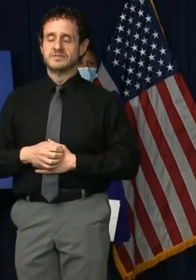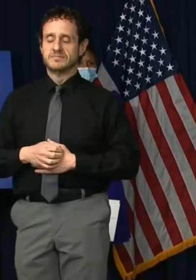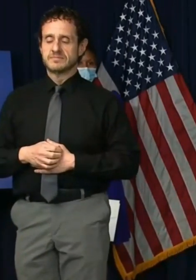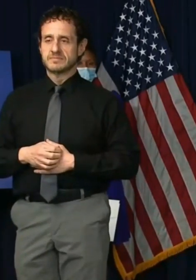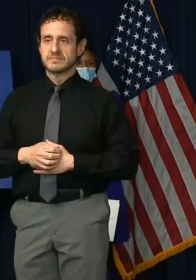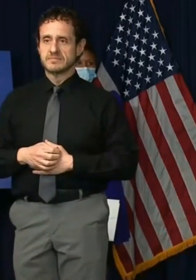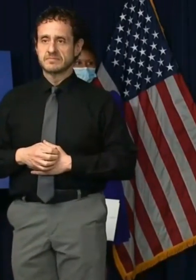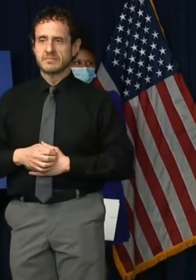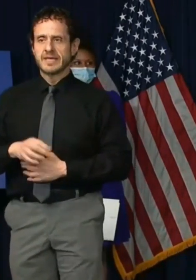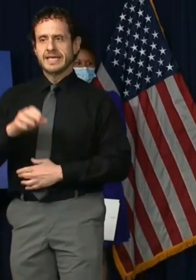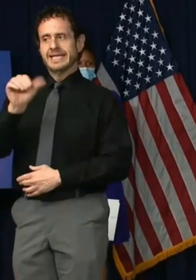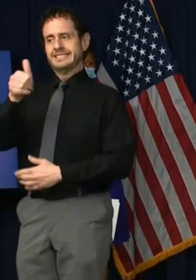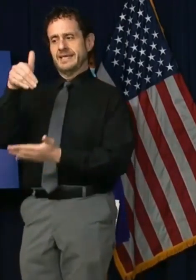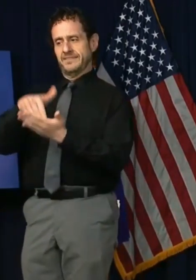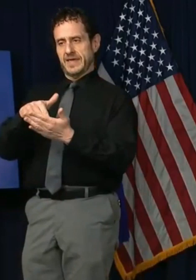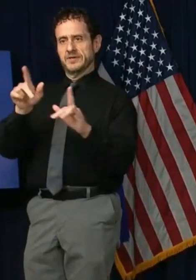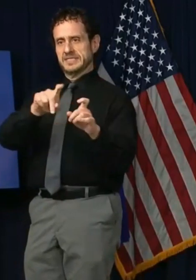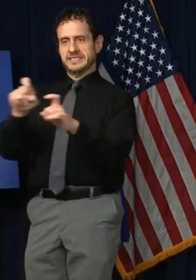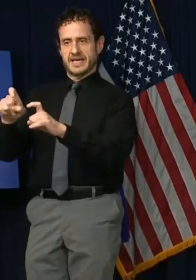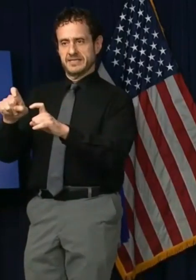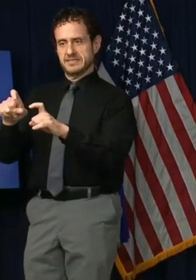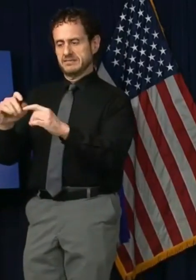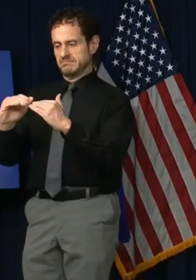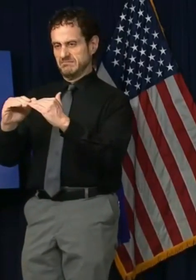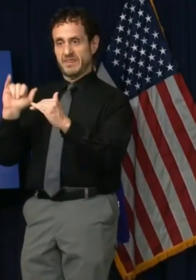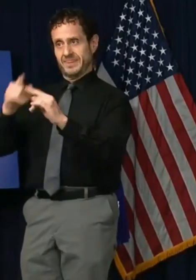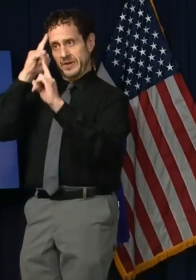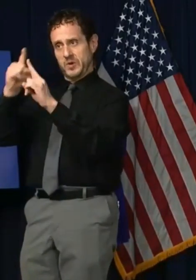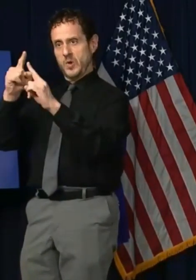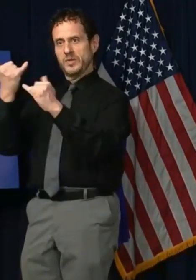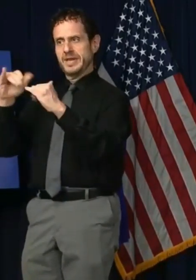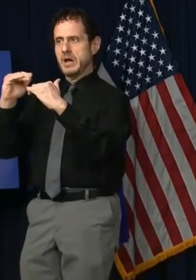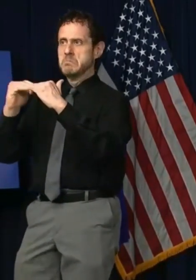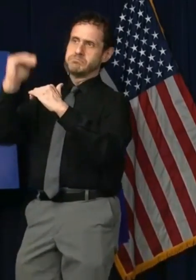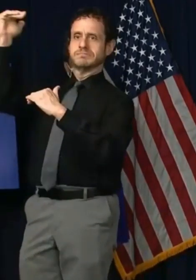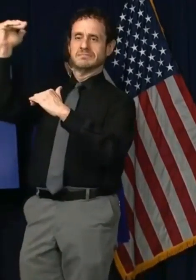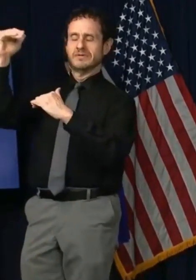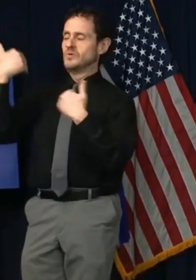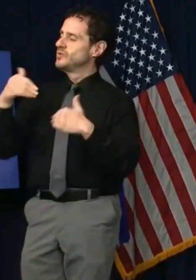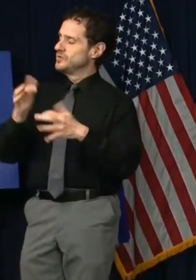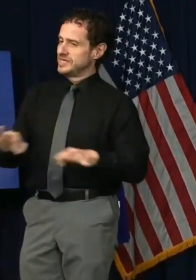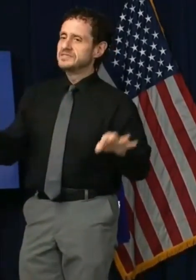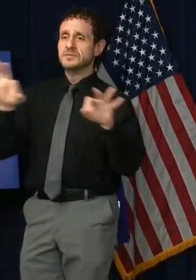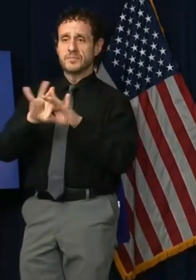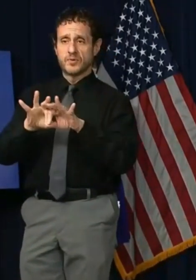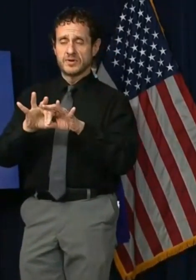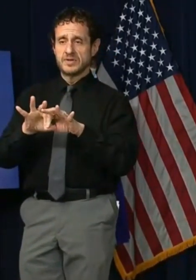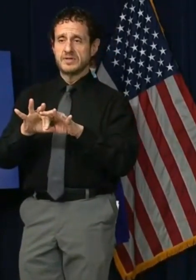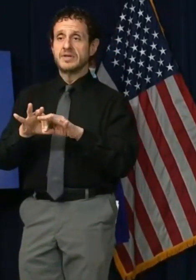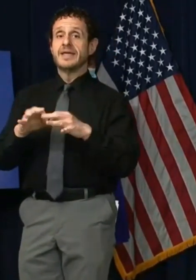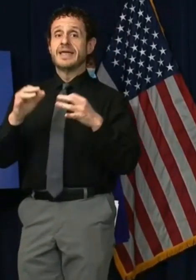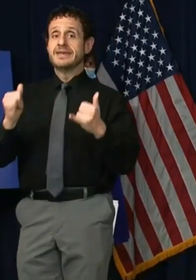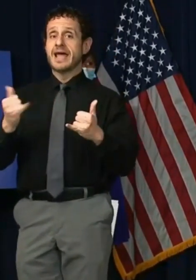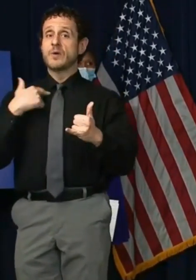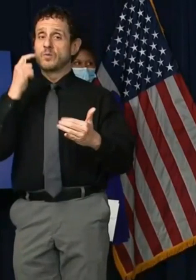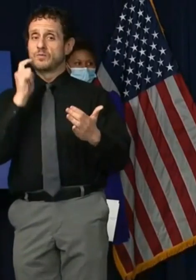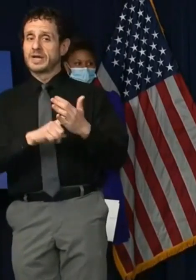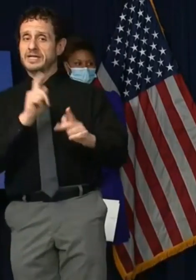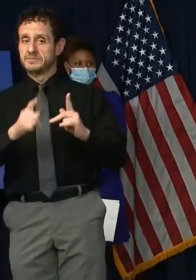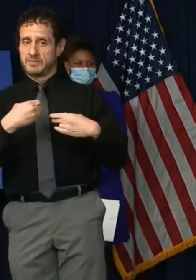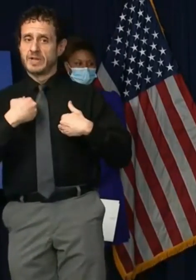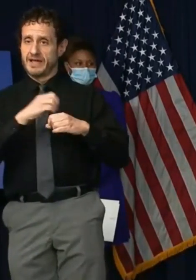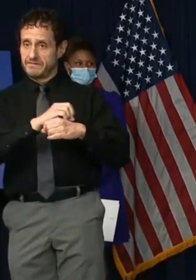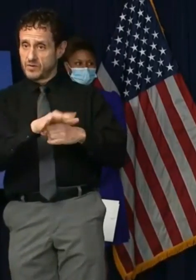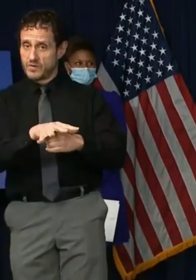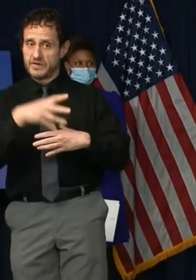10,000 tests is a very important milestone, not only because it allows us to isolate more of those who are COVID positive